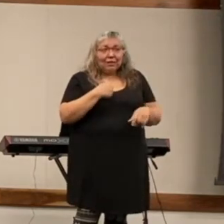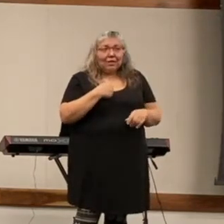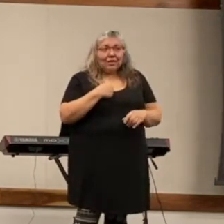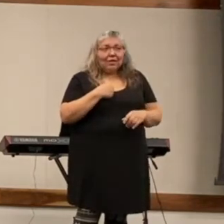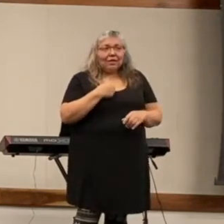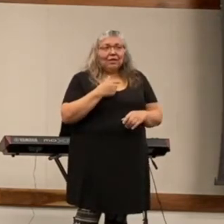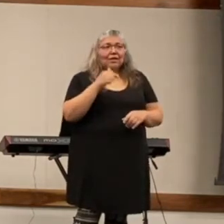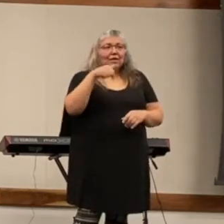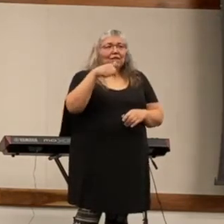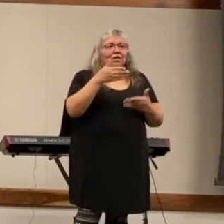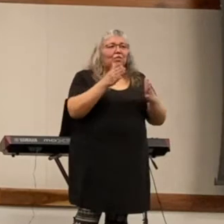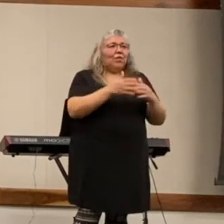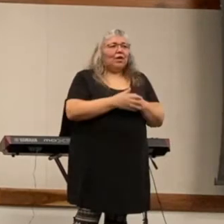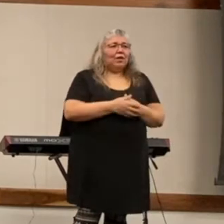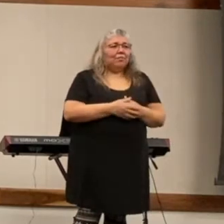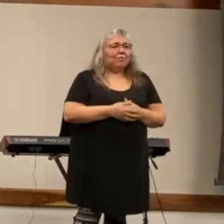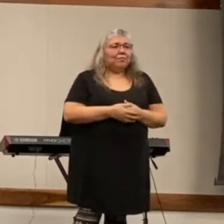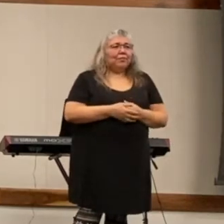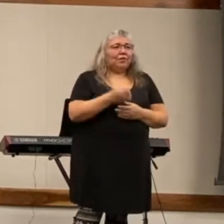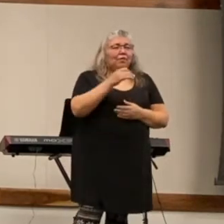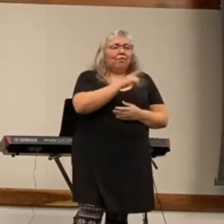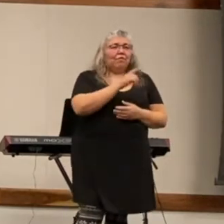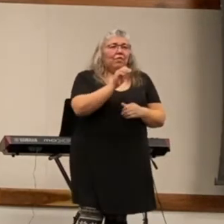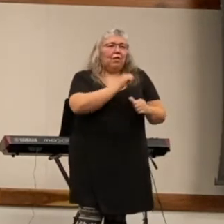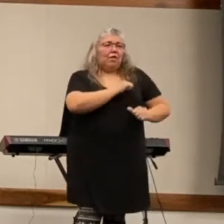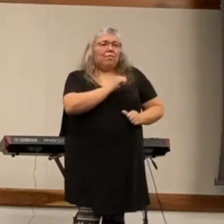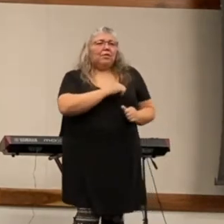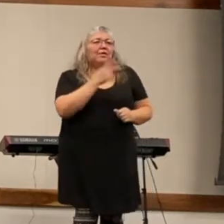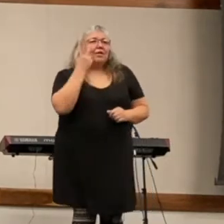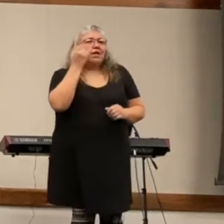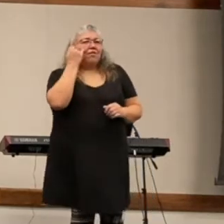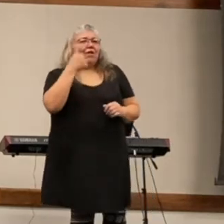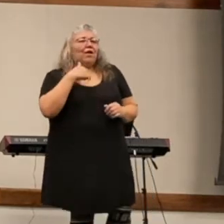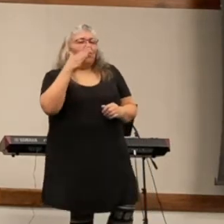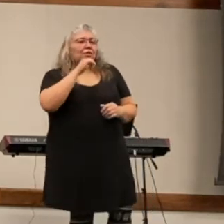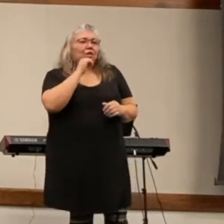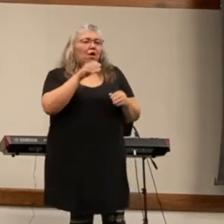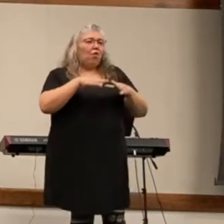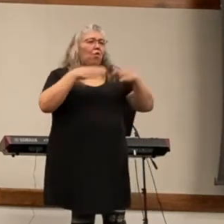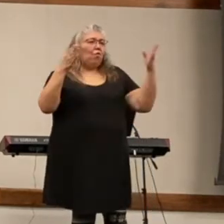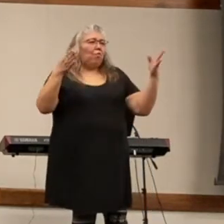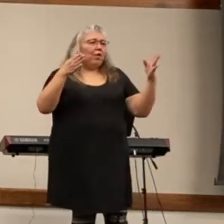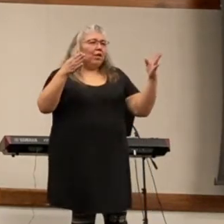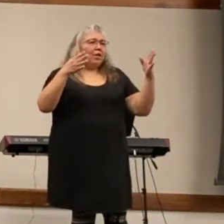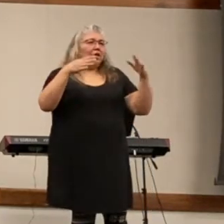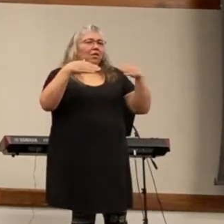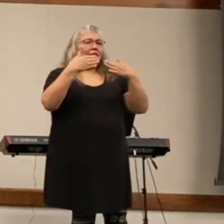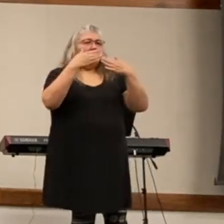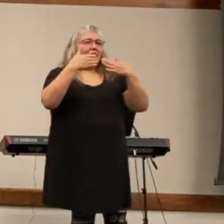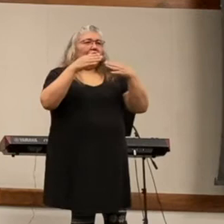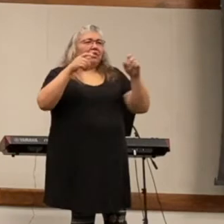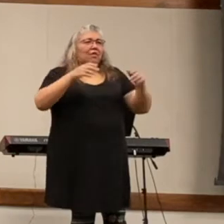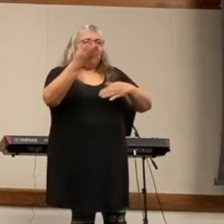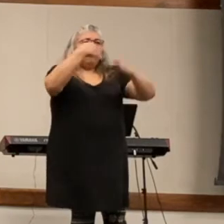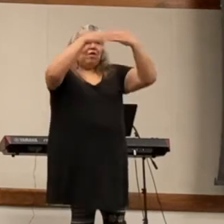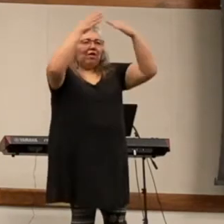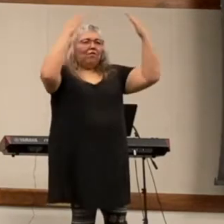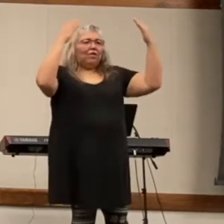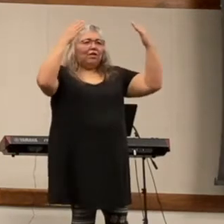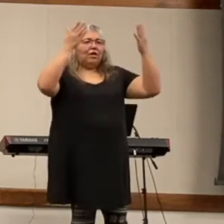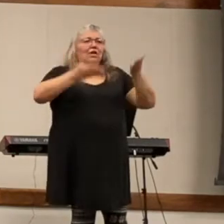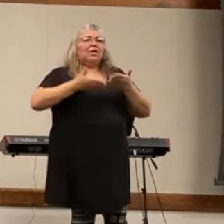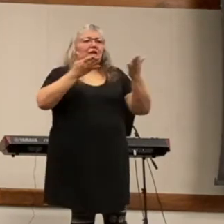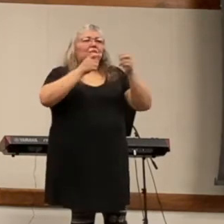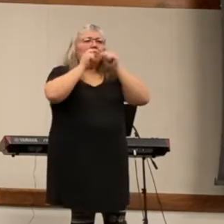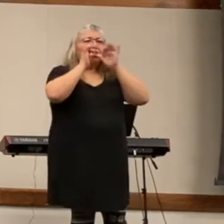In this way, says the Lord of the armies. He says, see if I will not open the floodgates of heaven and pour out a blessing for you without